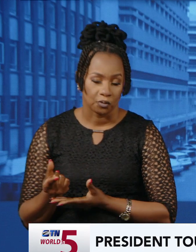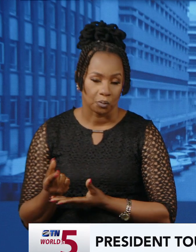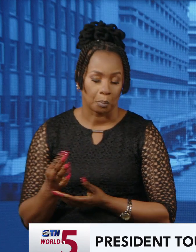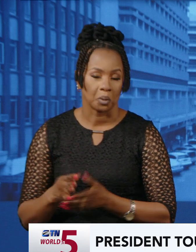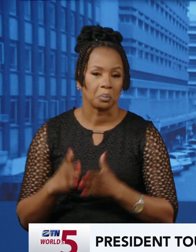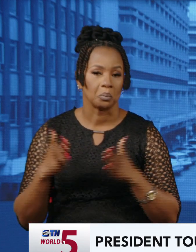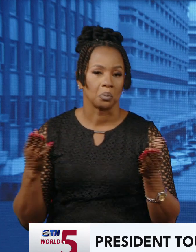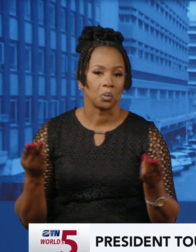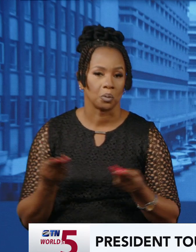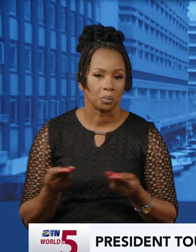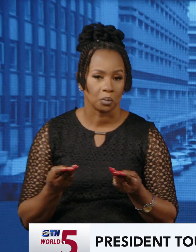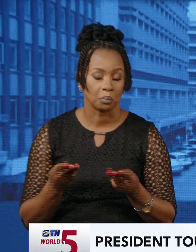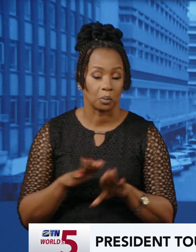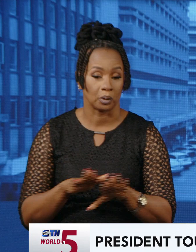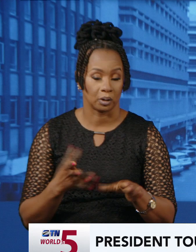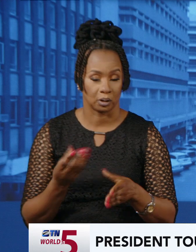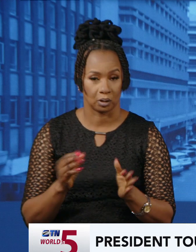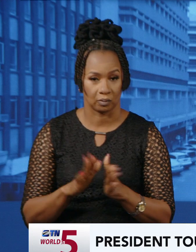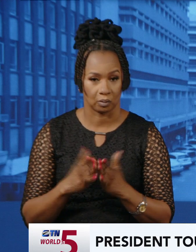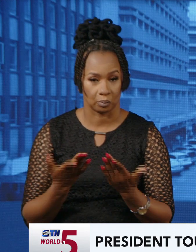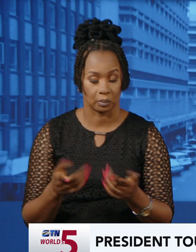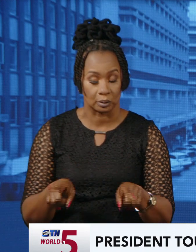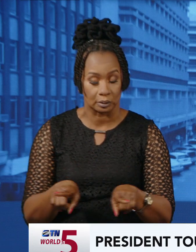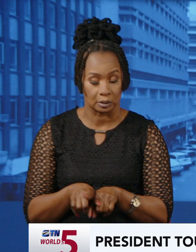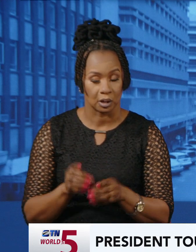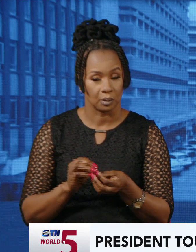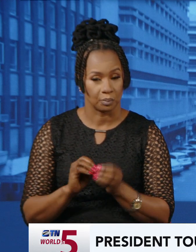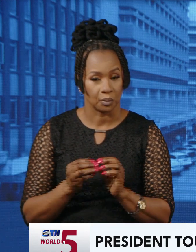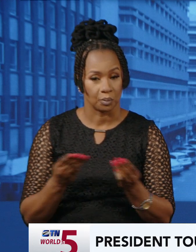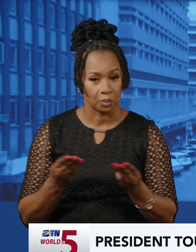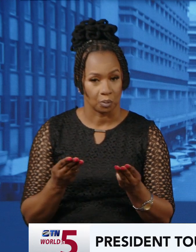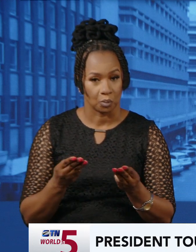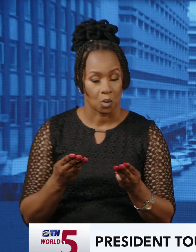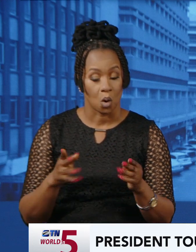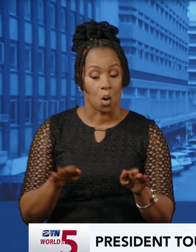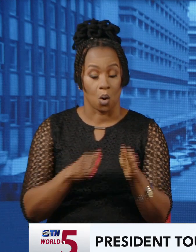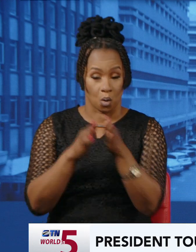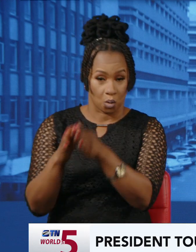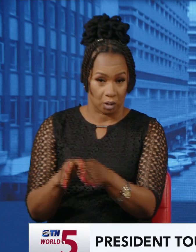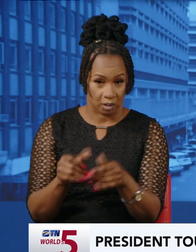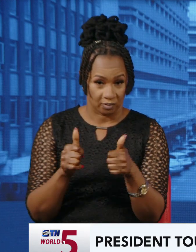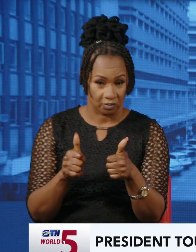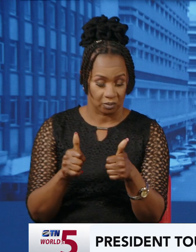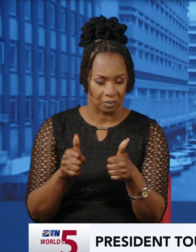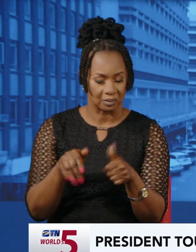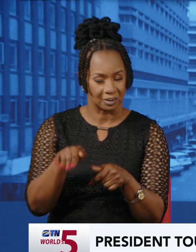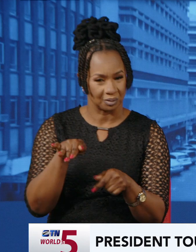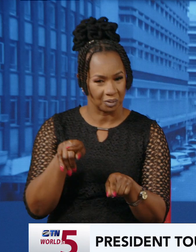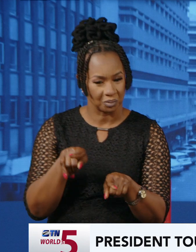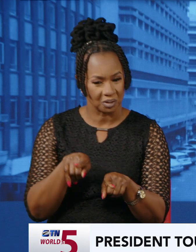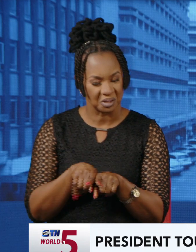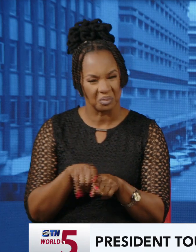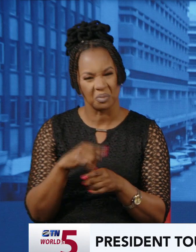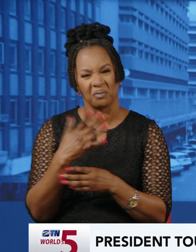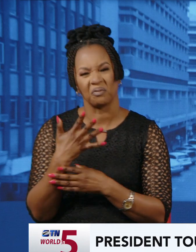with limited land, it makes people get more organized. We are not organized because the land can go for